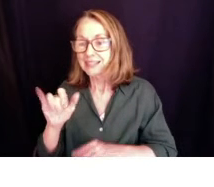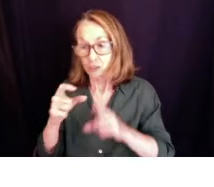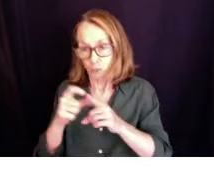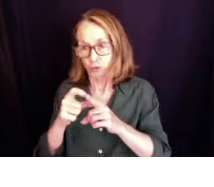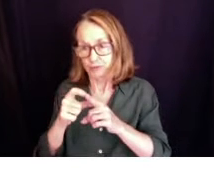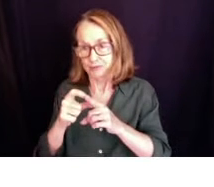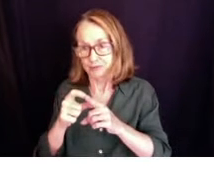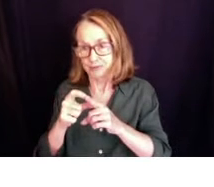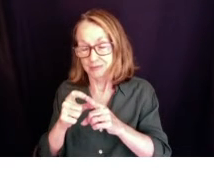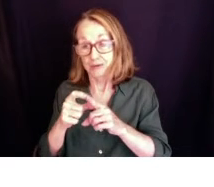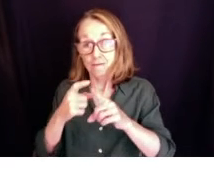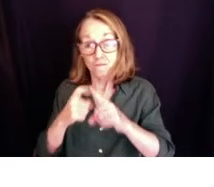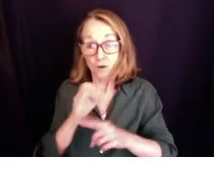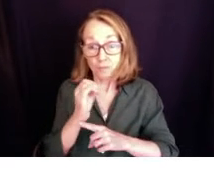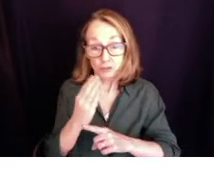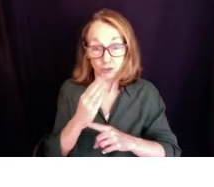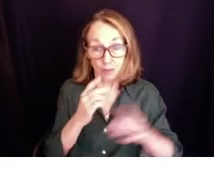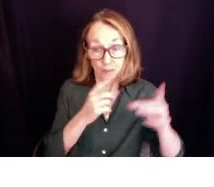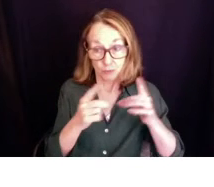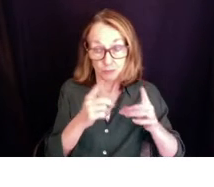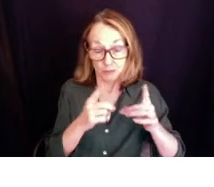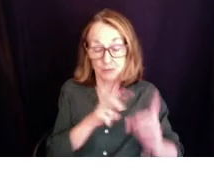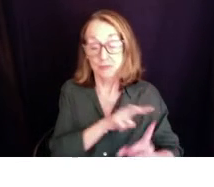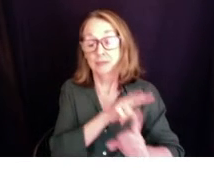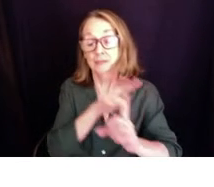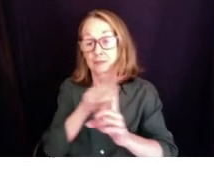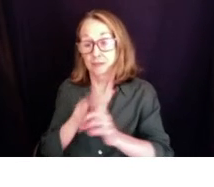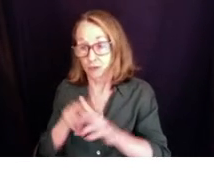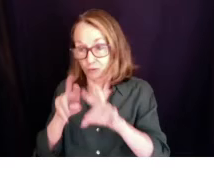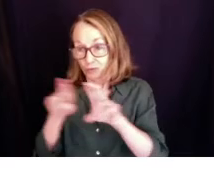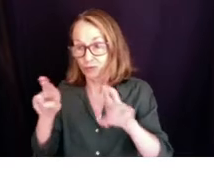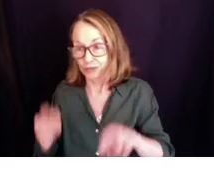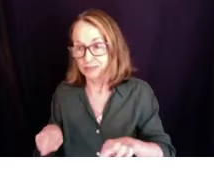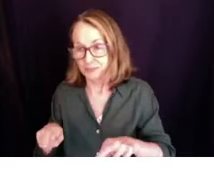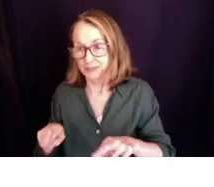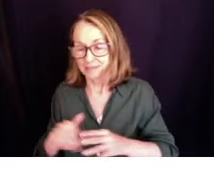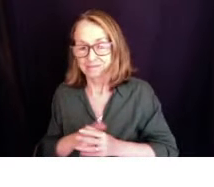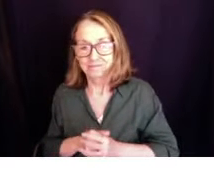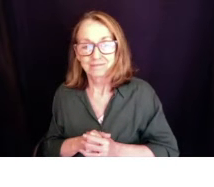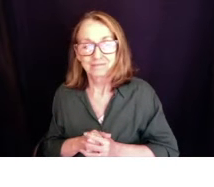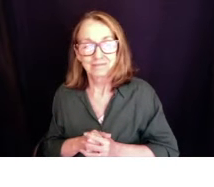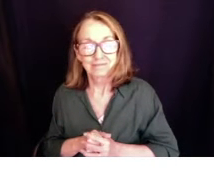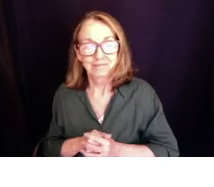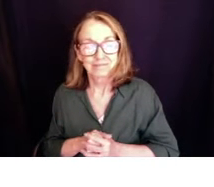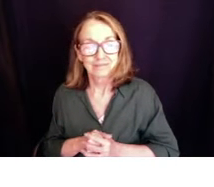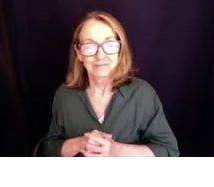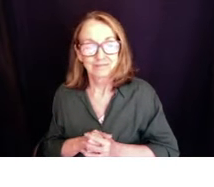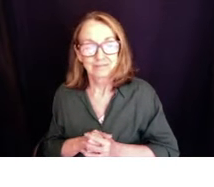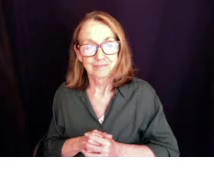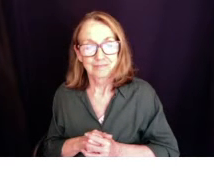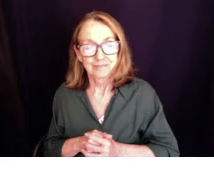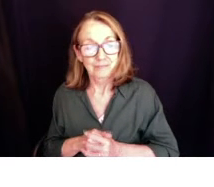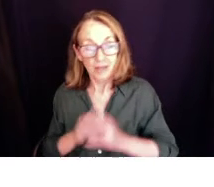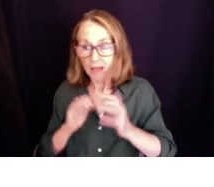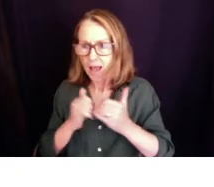the keywords from that job description into your resume. It must be matched in order to get noticed, or else your resume is just going to